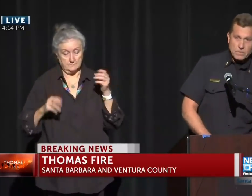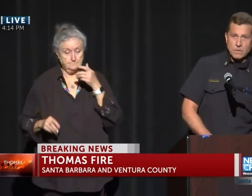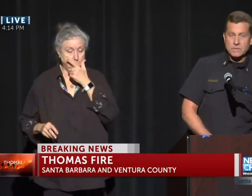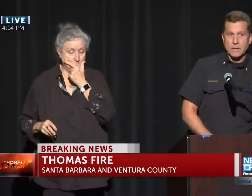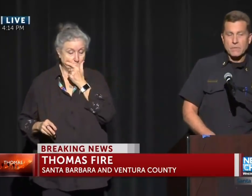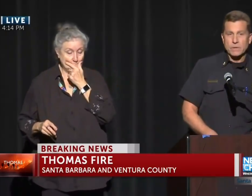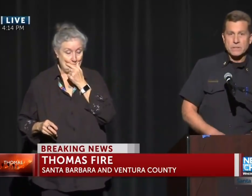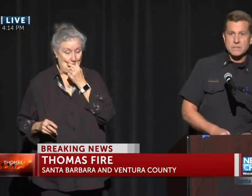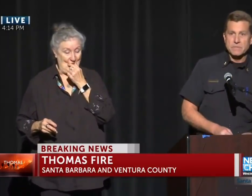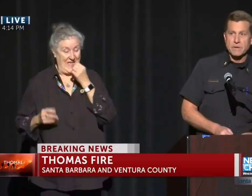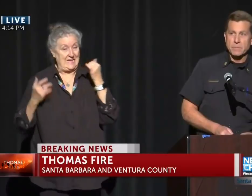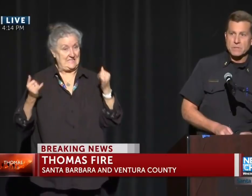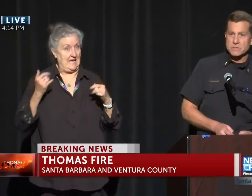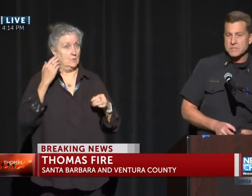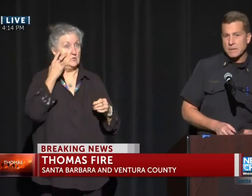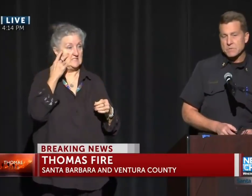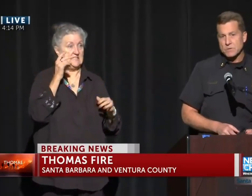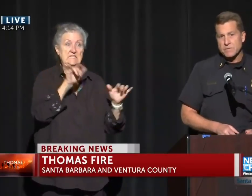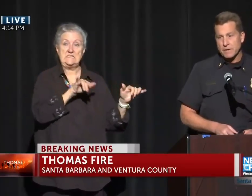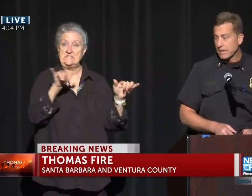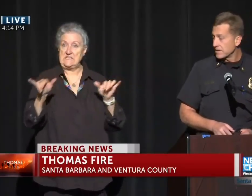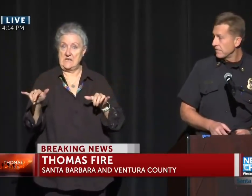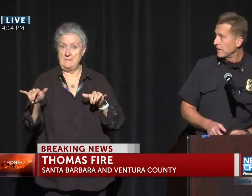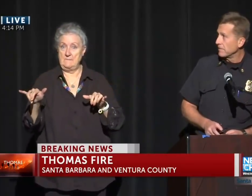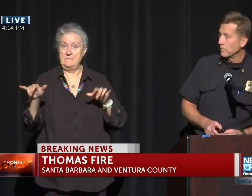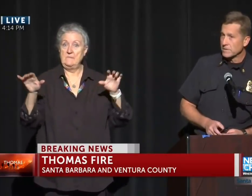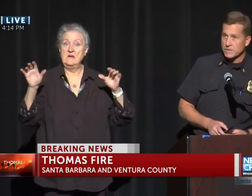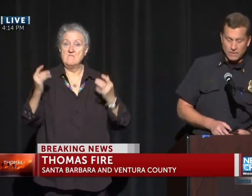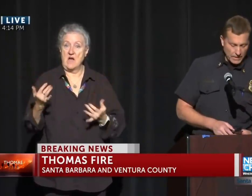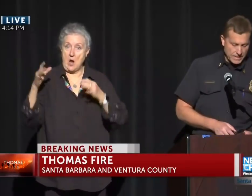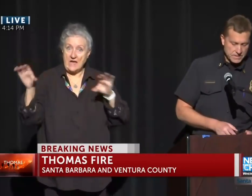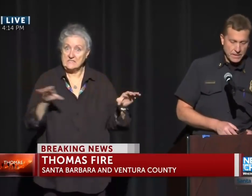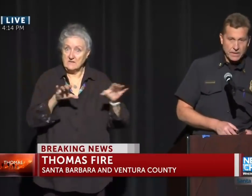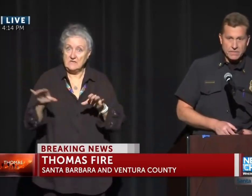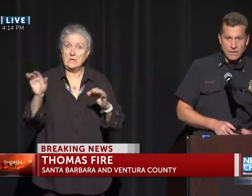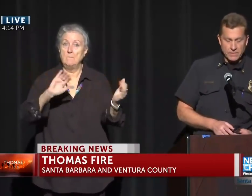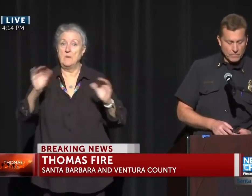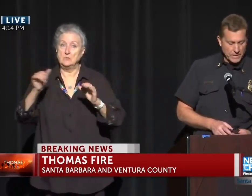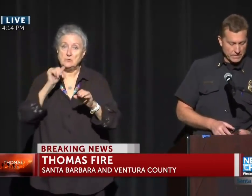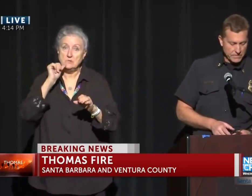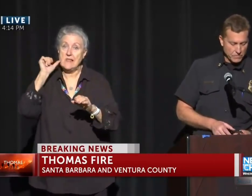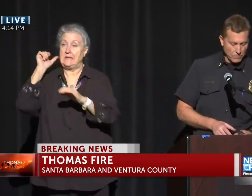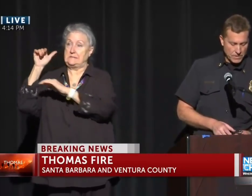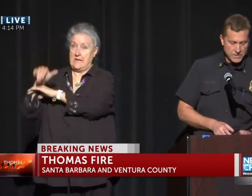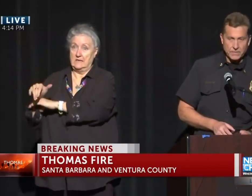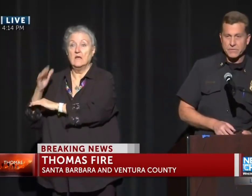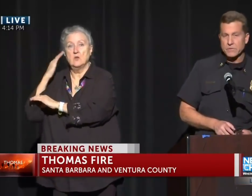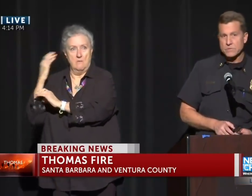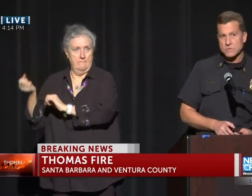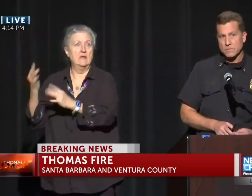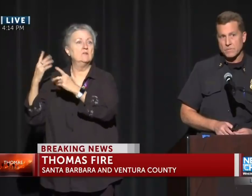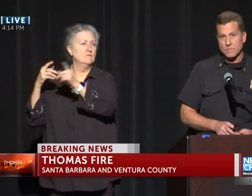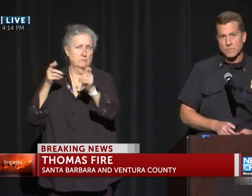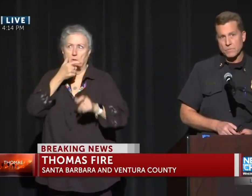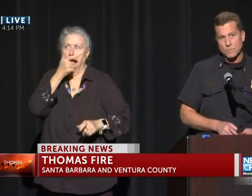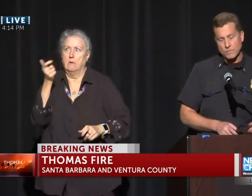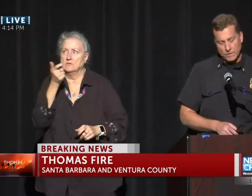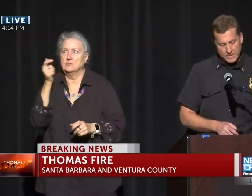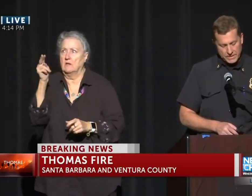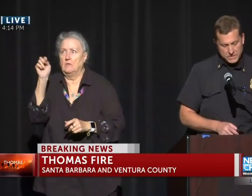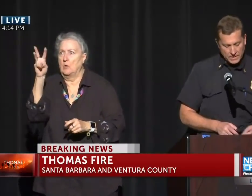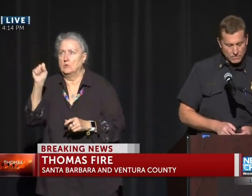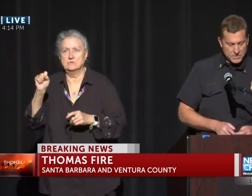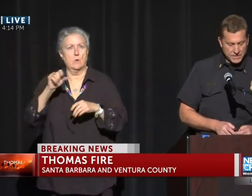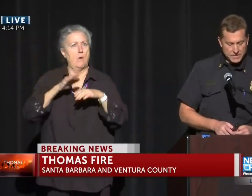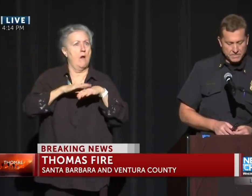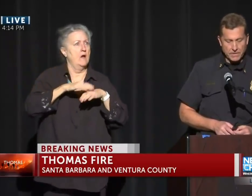weather. Tonight we're going to see very much the same sort of fire activity that we saw last night. I know many of you were watching on the news or who